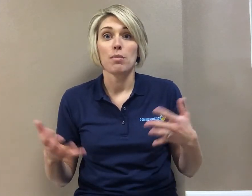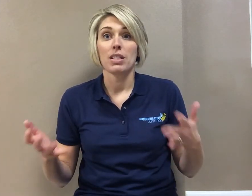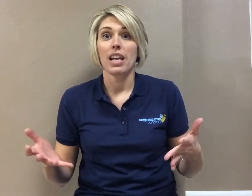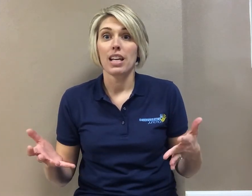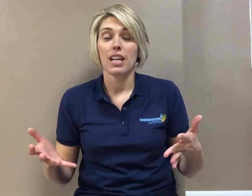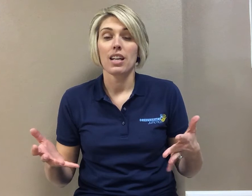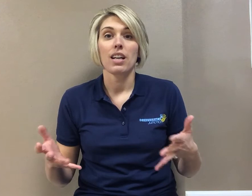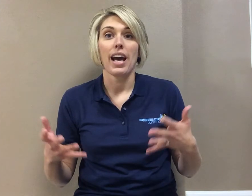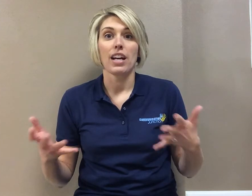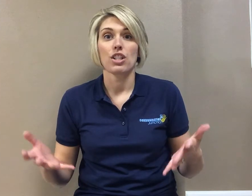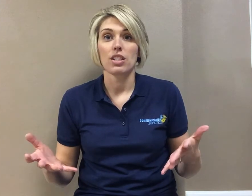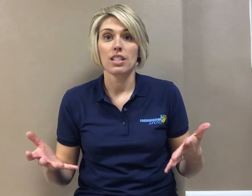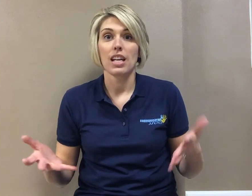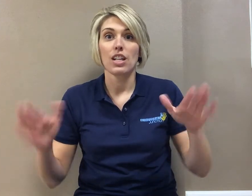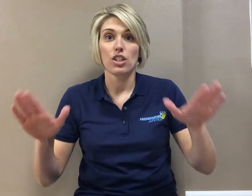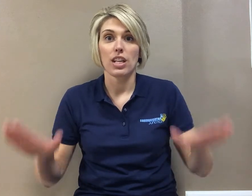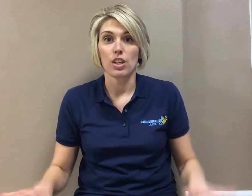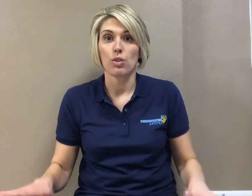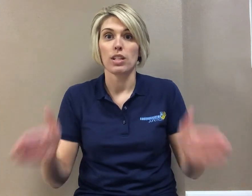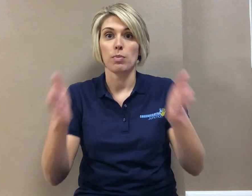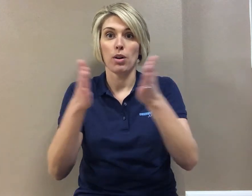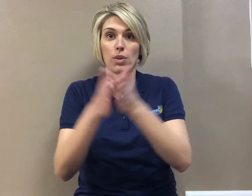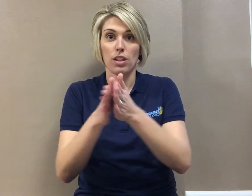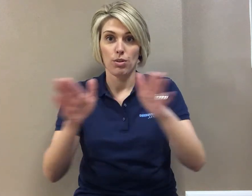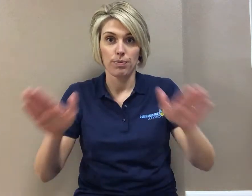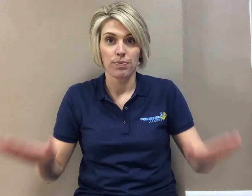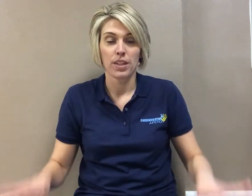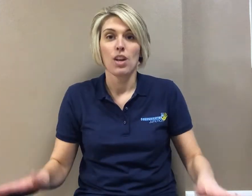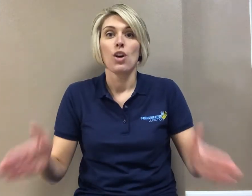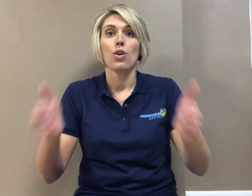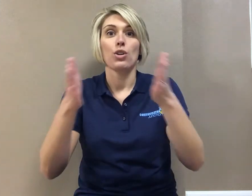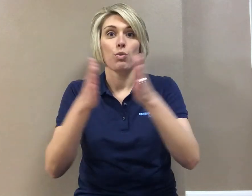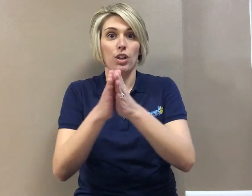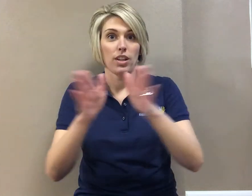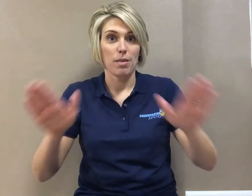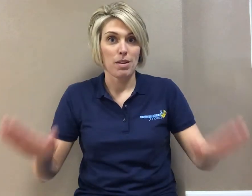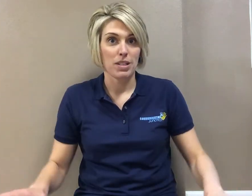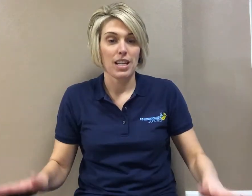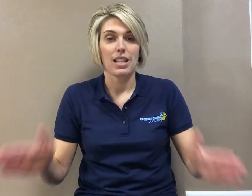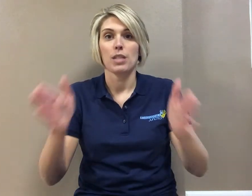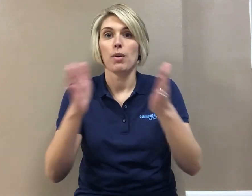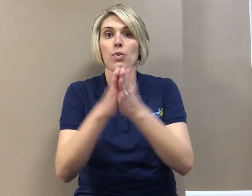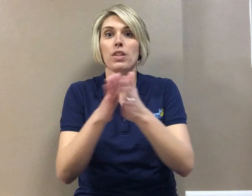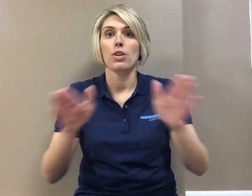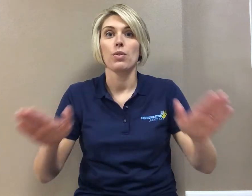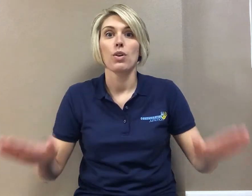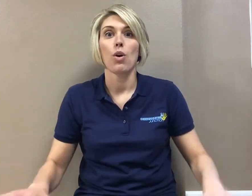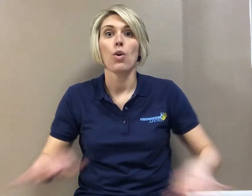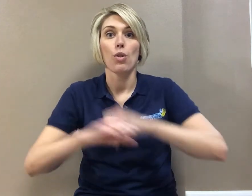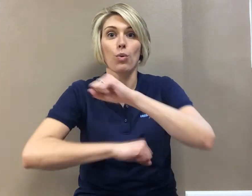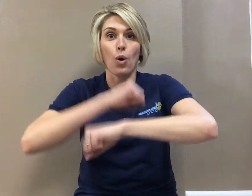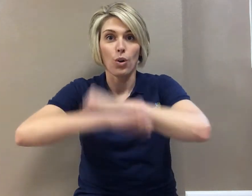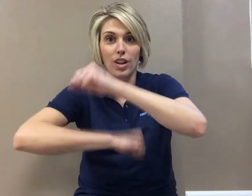imitating action stage they can do this part with you or you can work on them imitating this part with you or the rolling